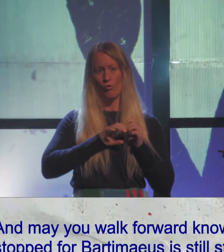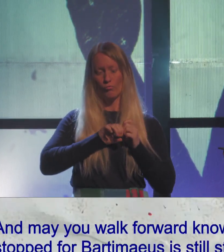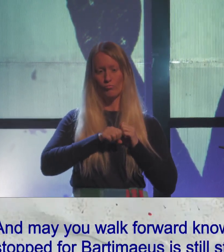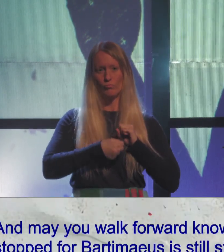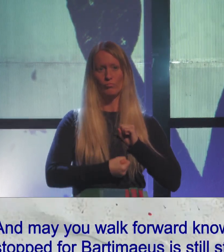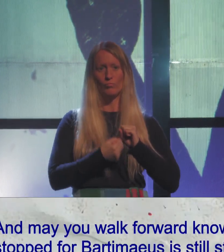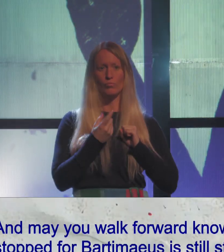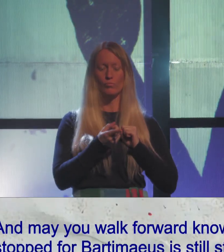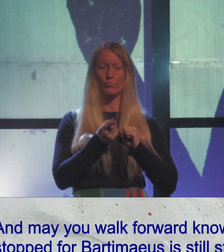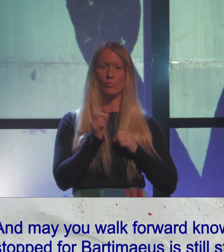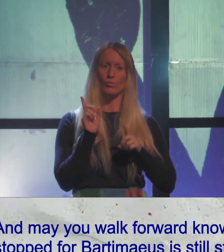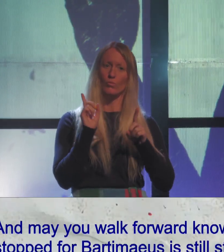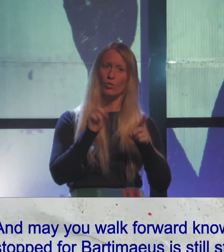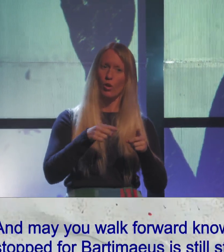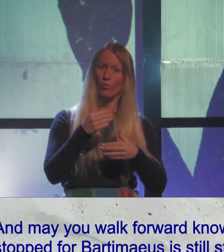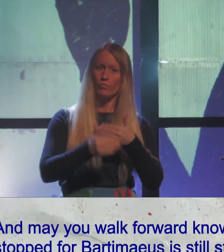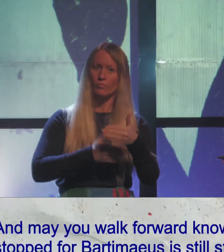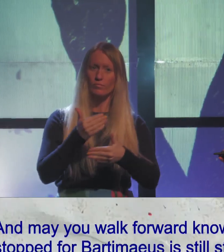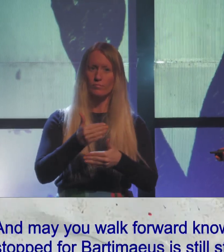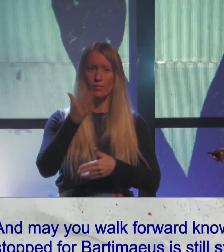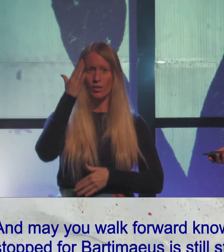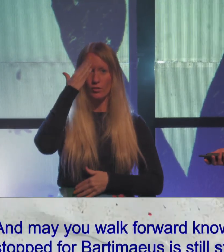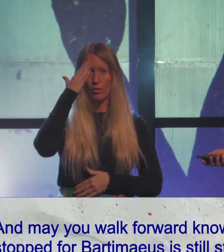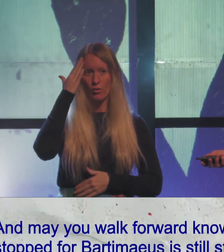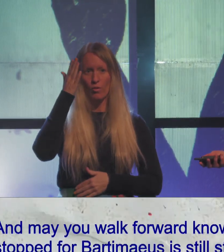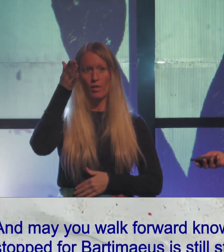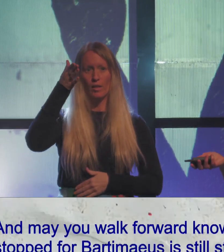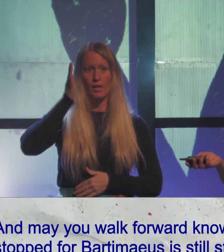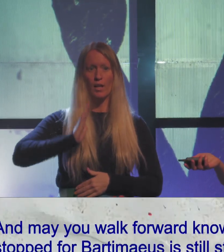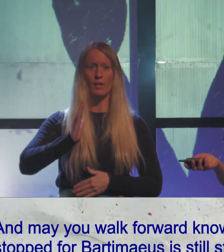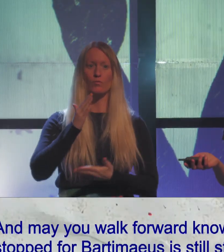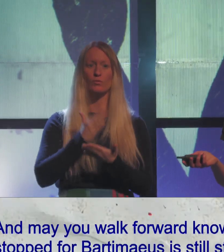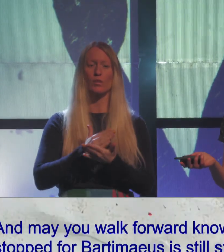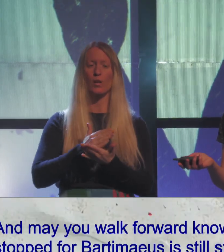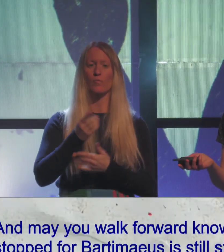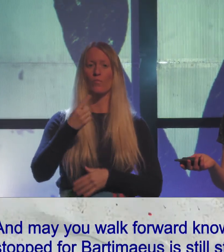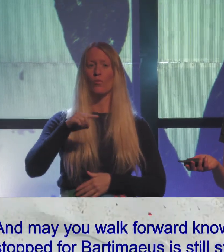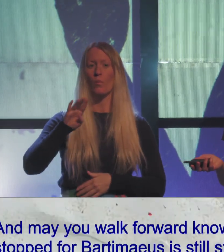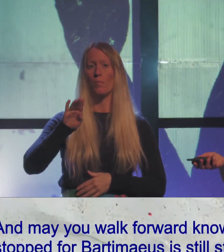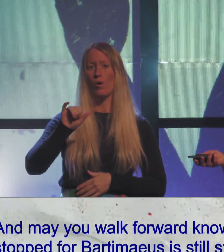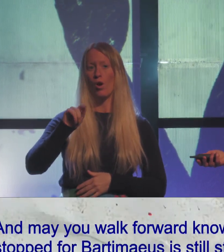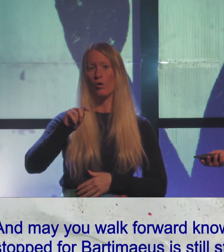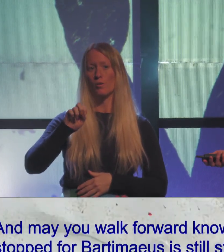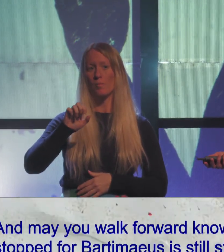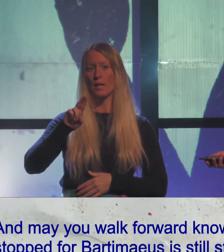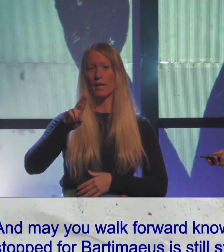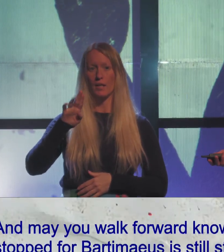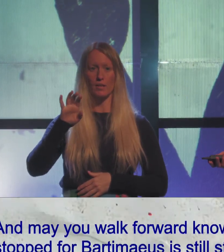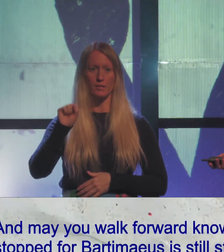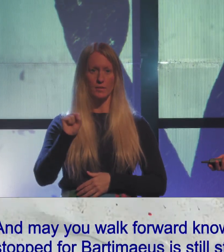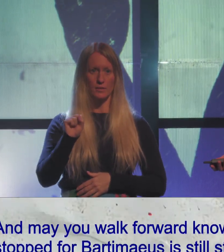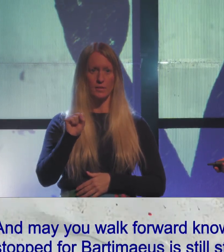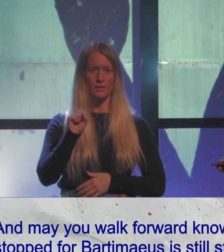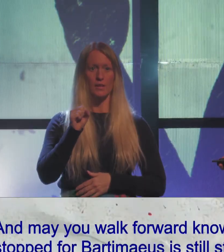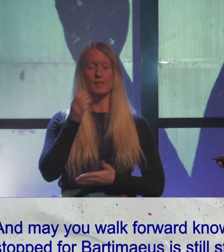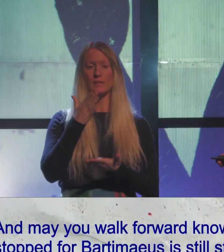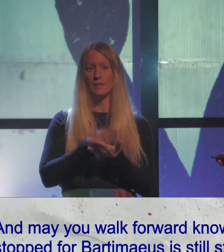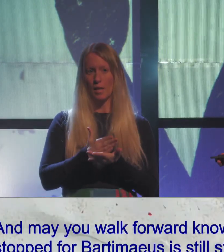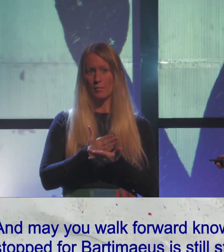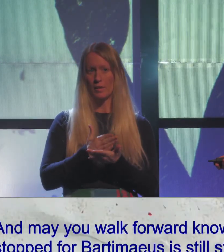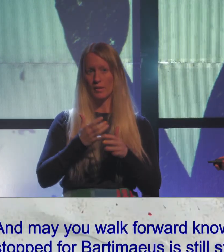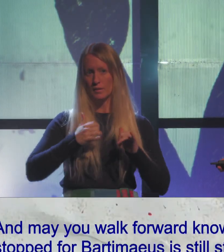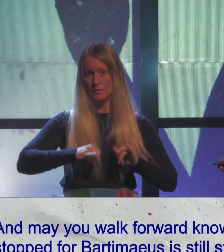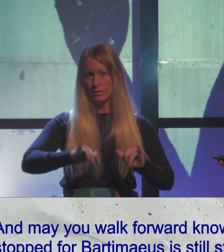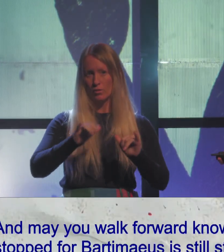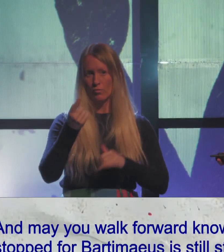the God who stopped for Bartimaeus is still stopping for you, still seeing you, and is